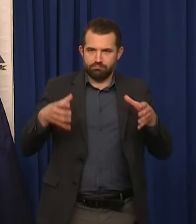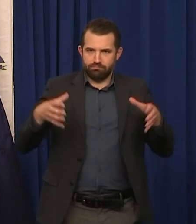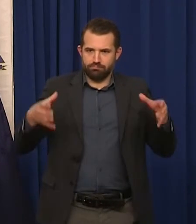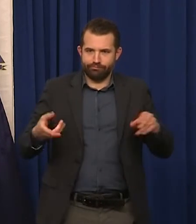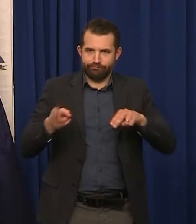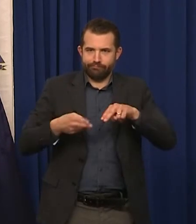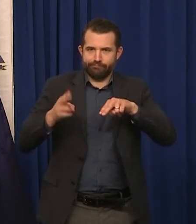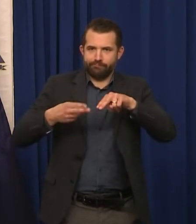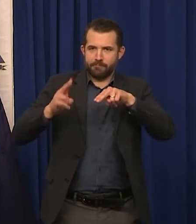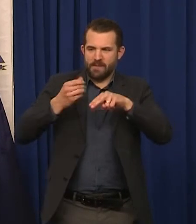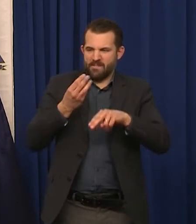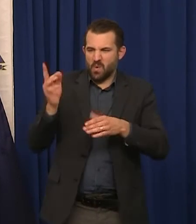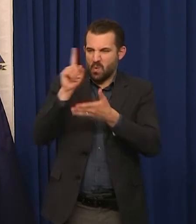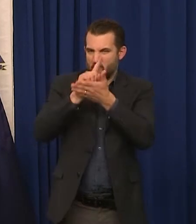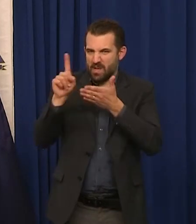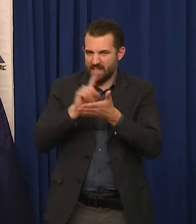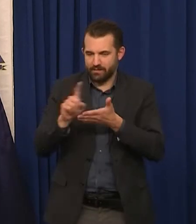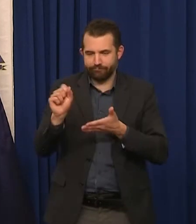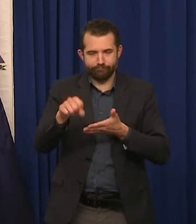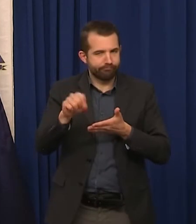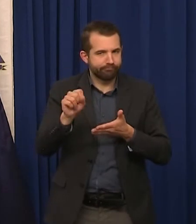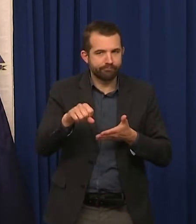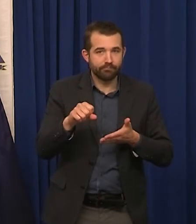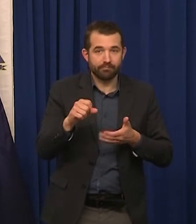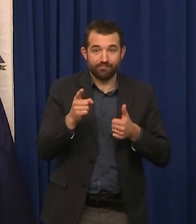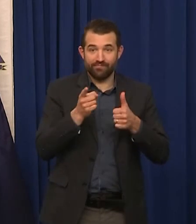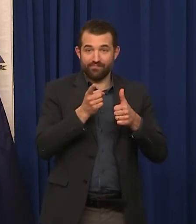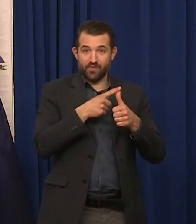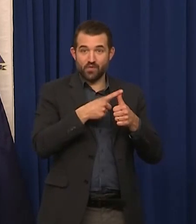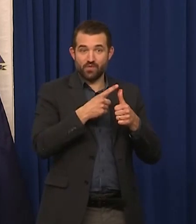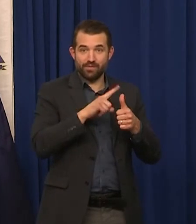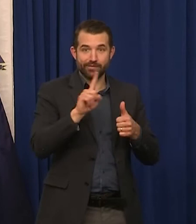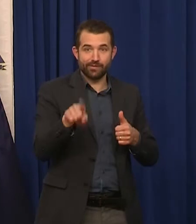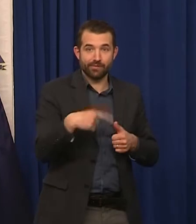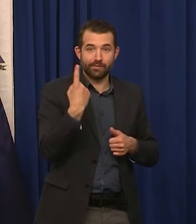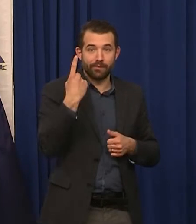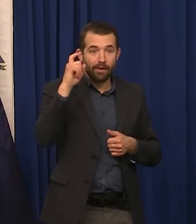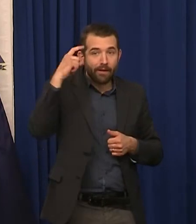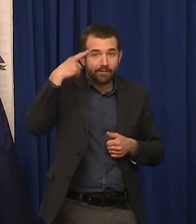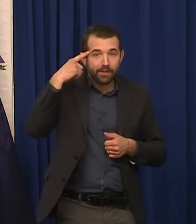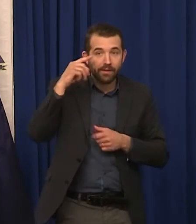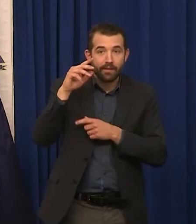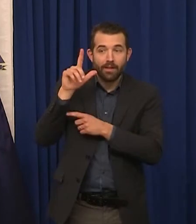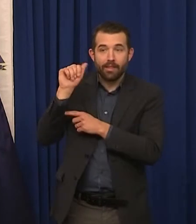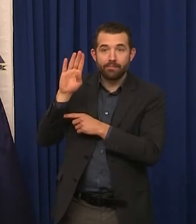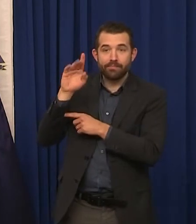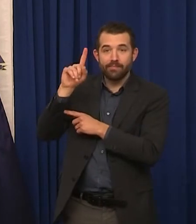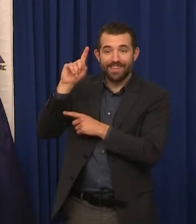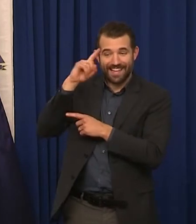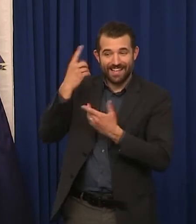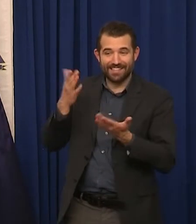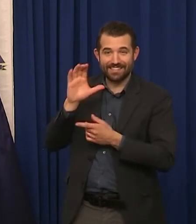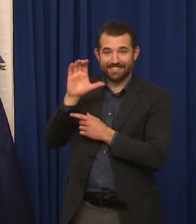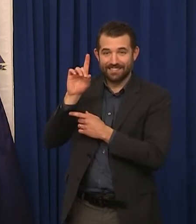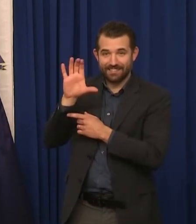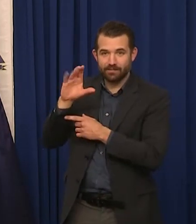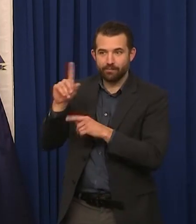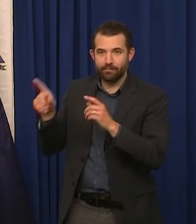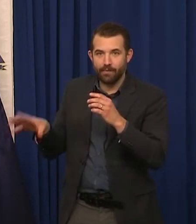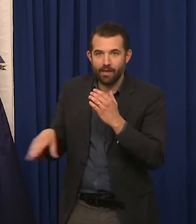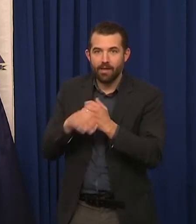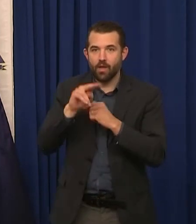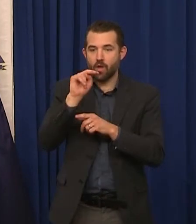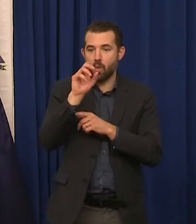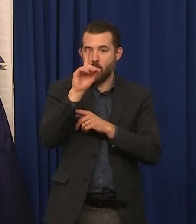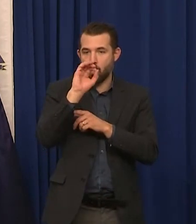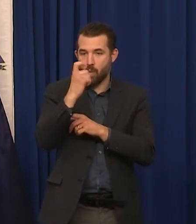ago. Initially, it was just Maine CDC's lab, then the Nordex lab affiliated with Maine Health. Now, a number of other